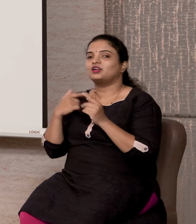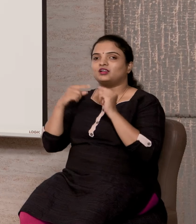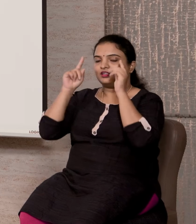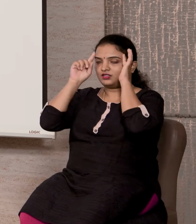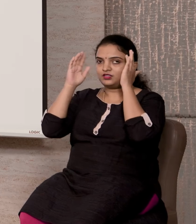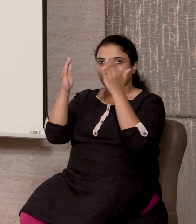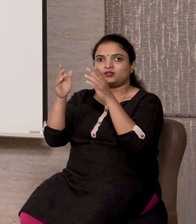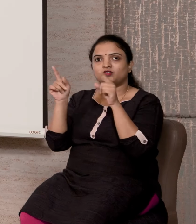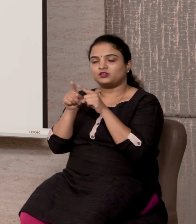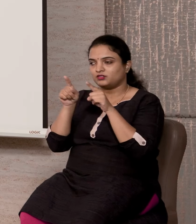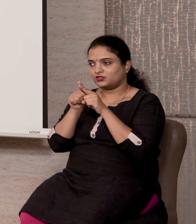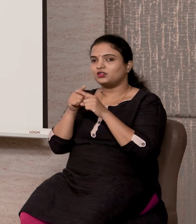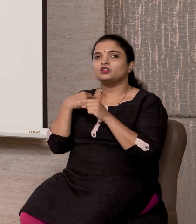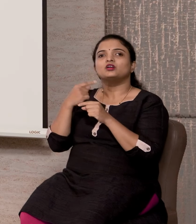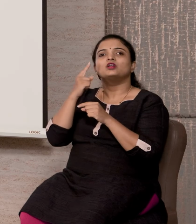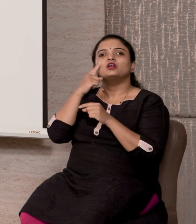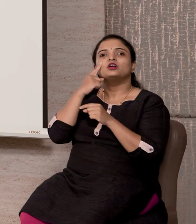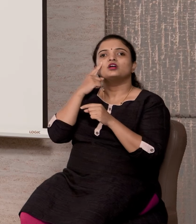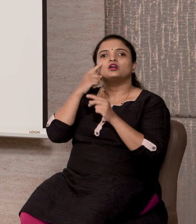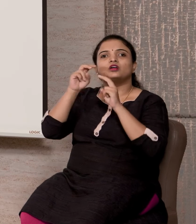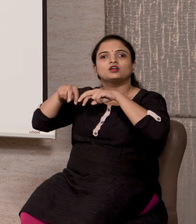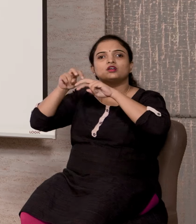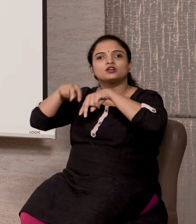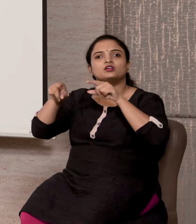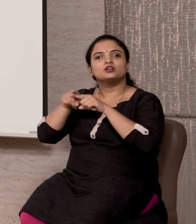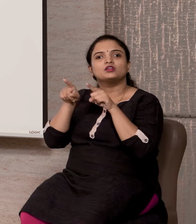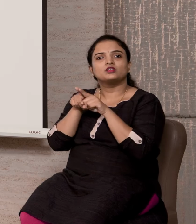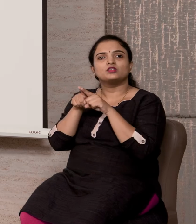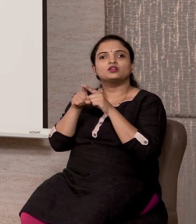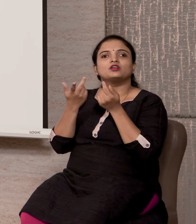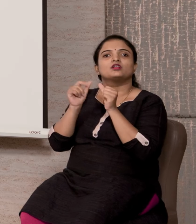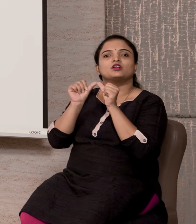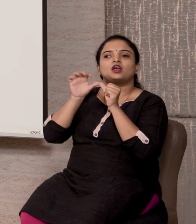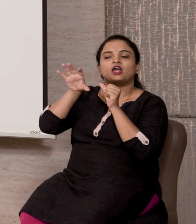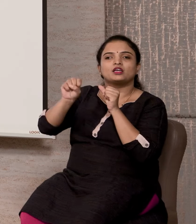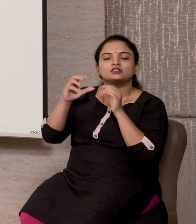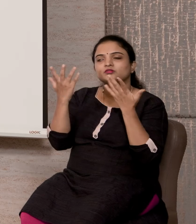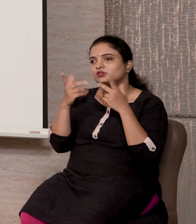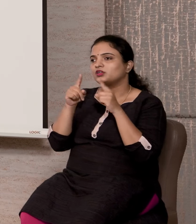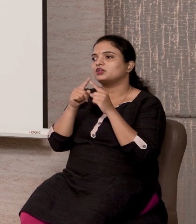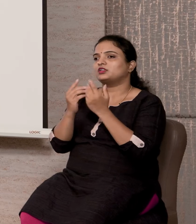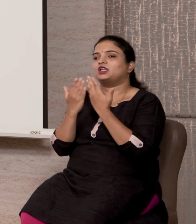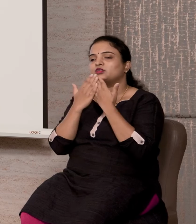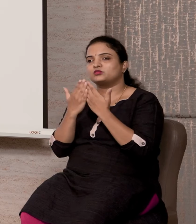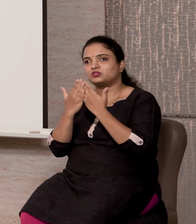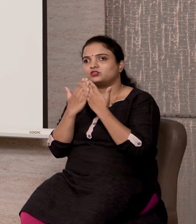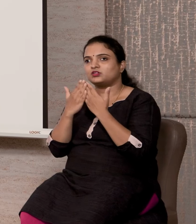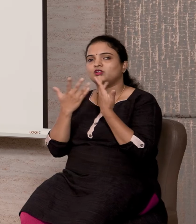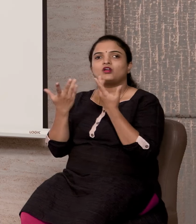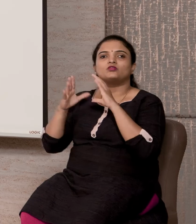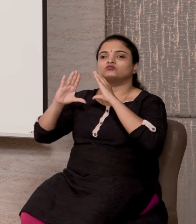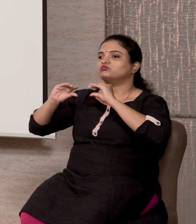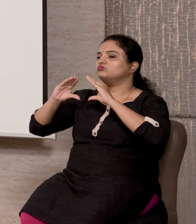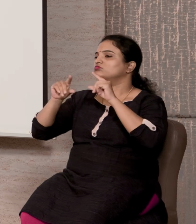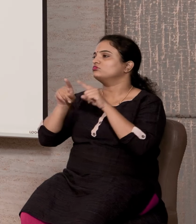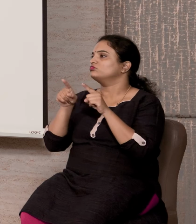about the research part of what I'm doing in accessibility and education and software engineering,